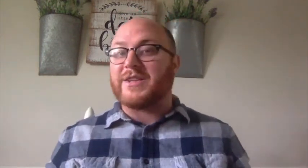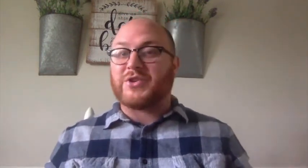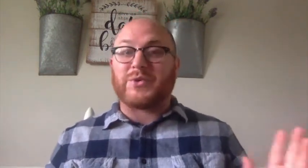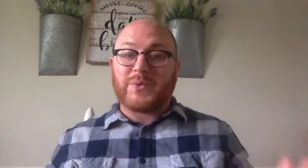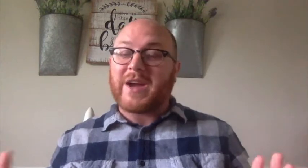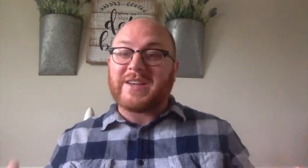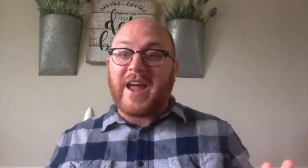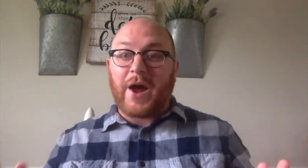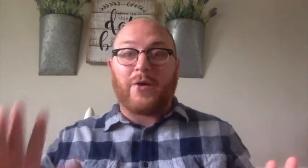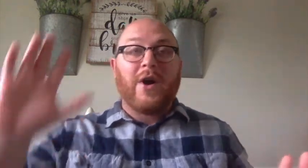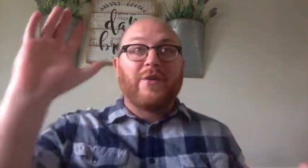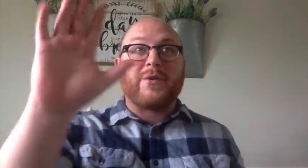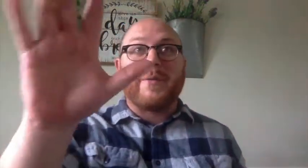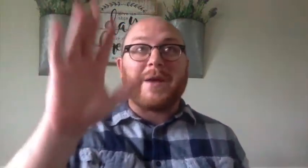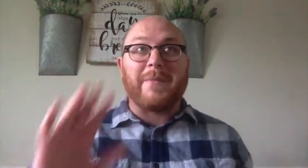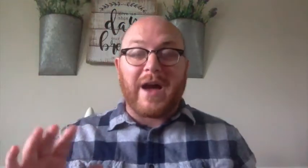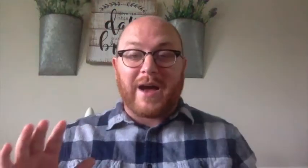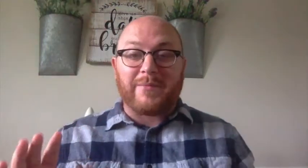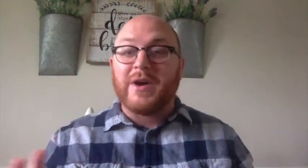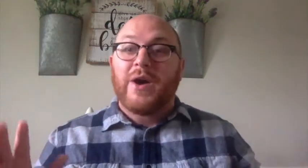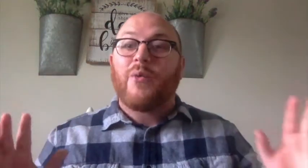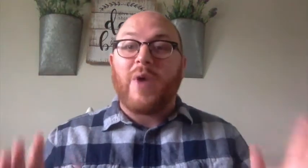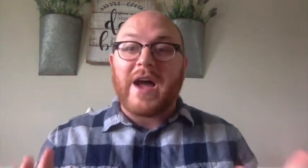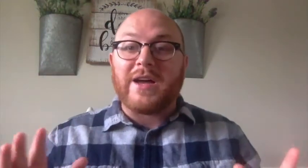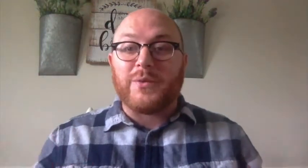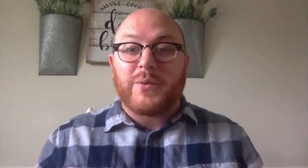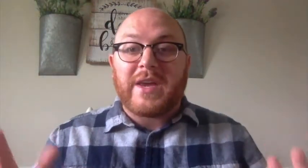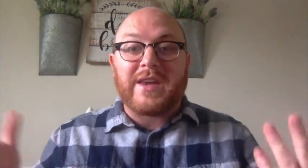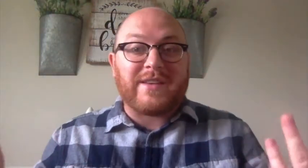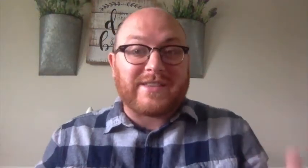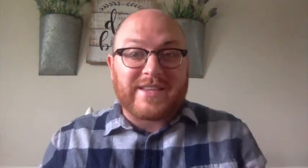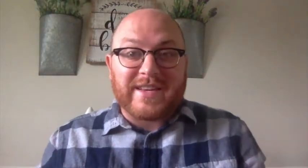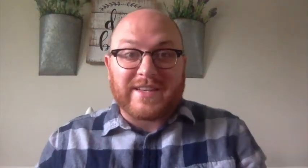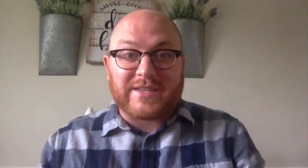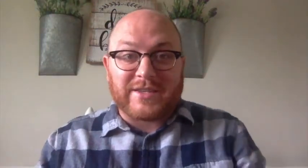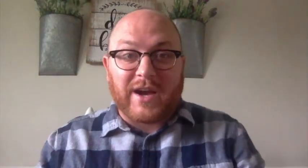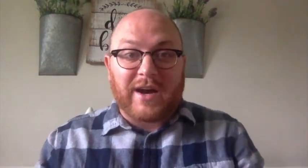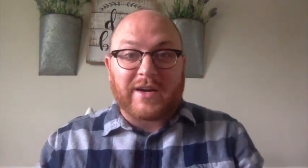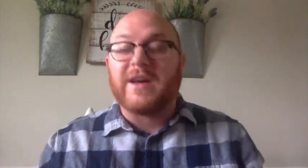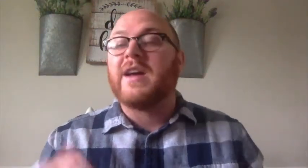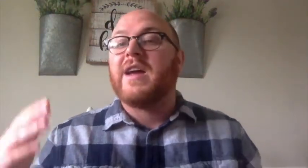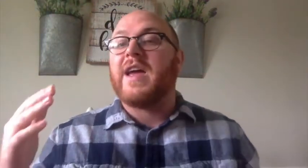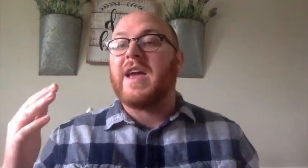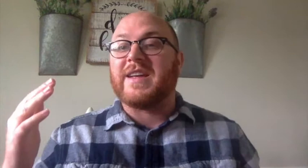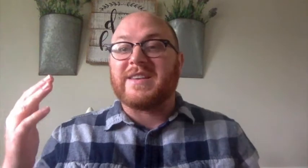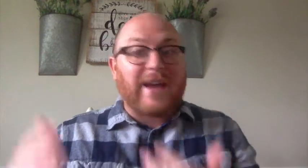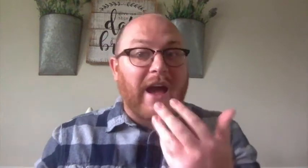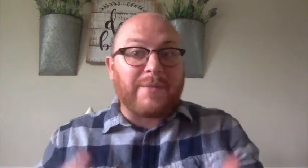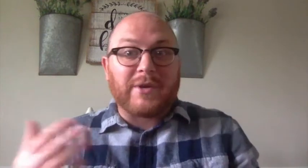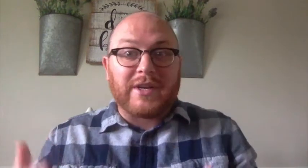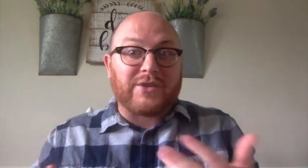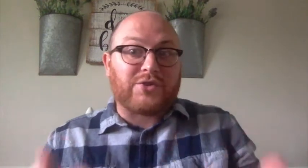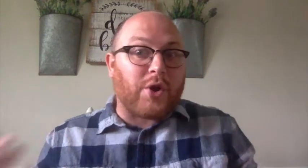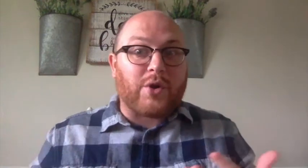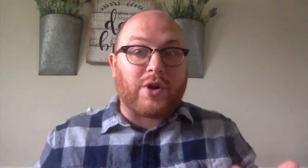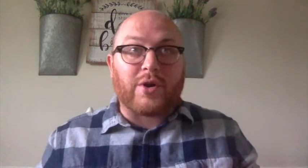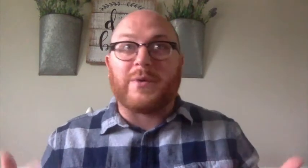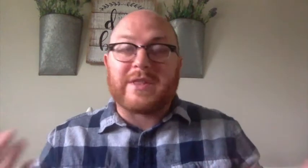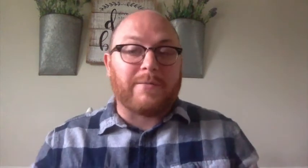concert right now for my mom while we sing this song. And I'm going to show her what the